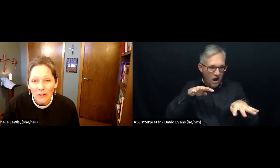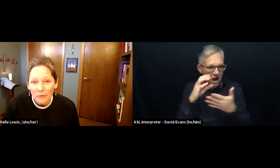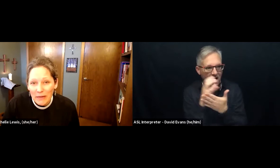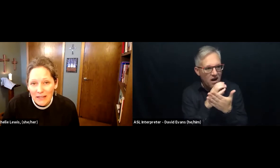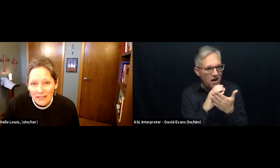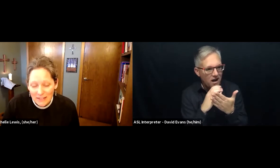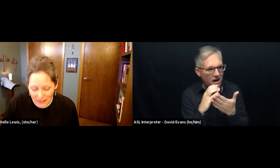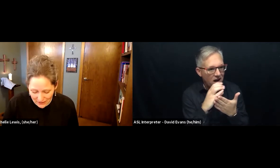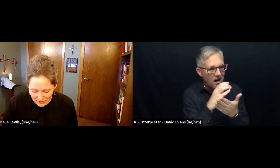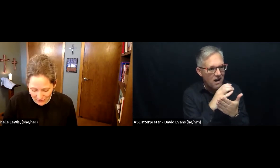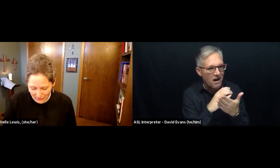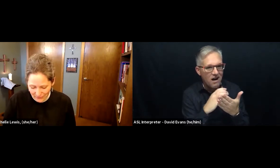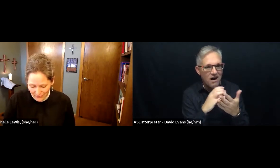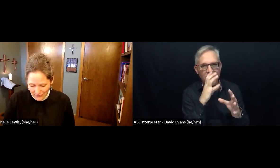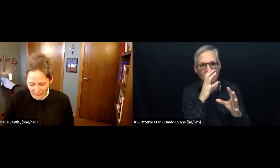we are amazed.